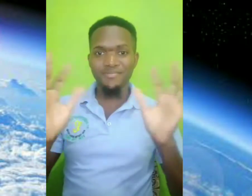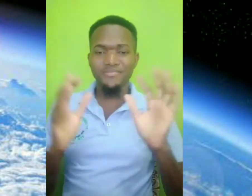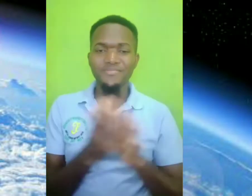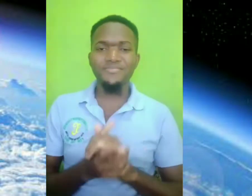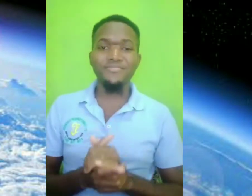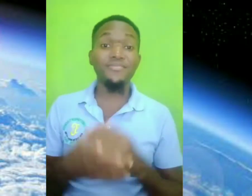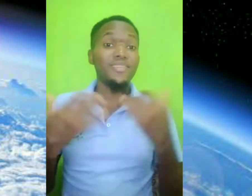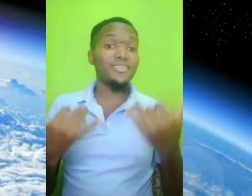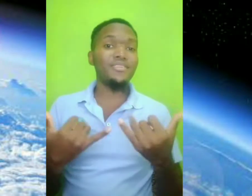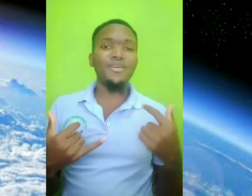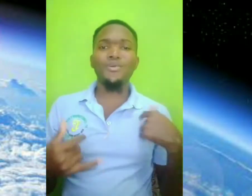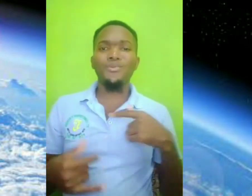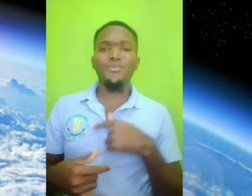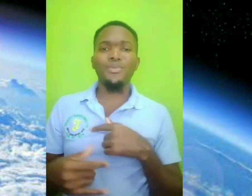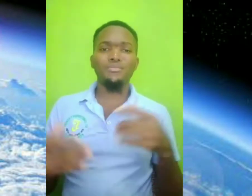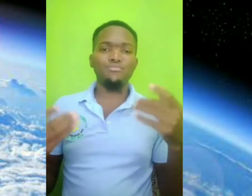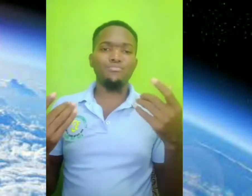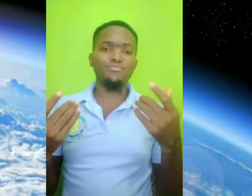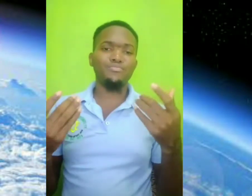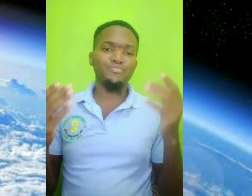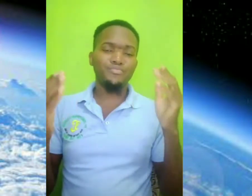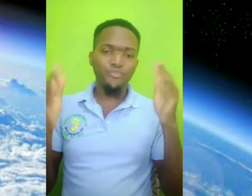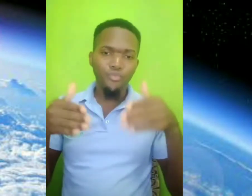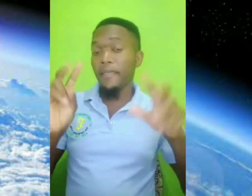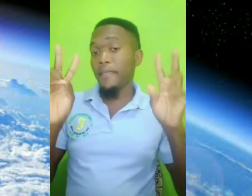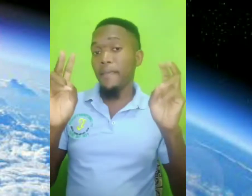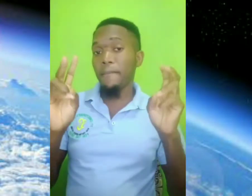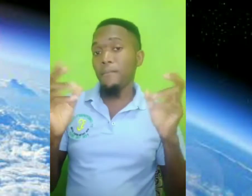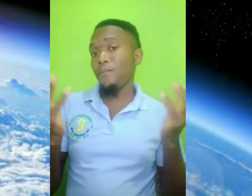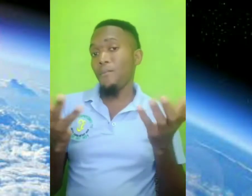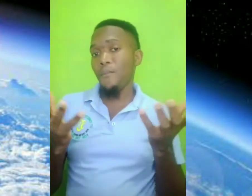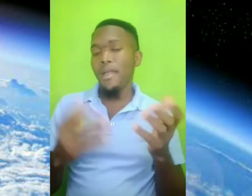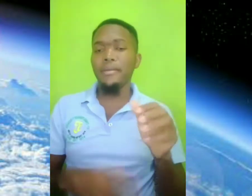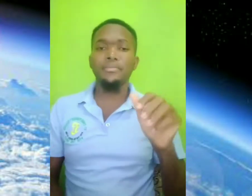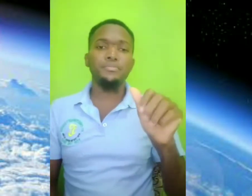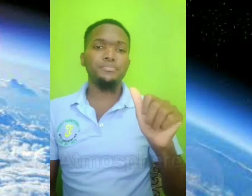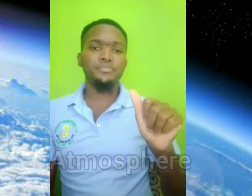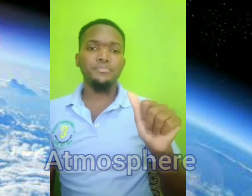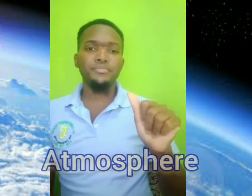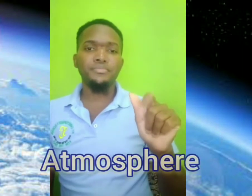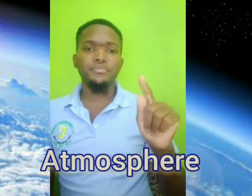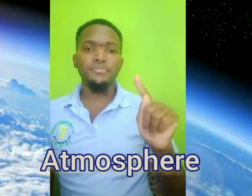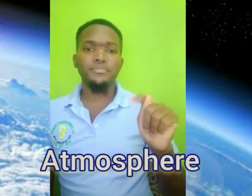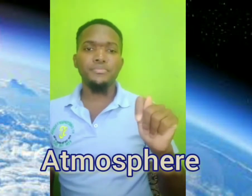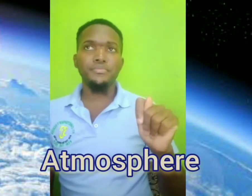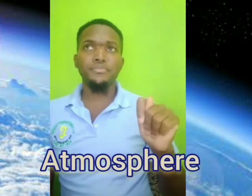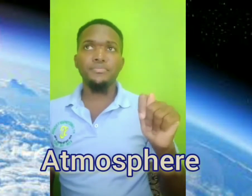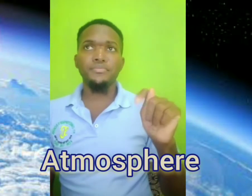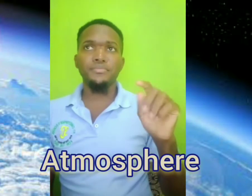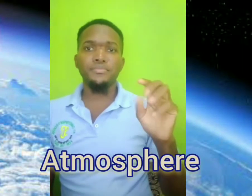Hello everyone. Now we are focusing on the topic